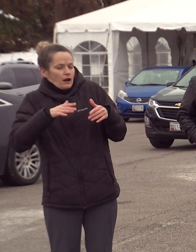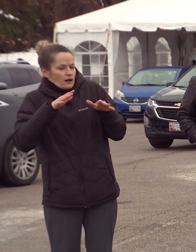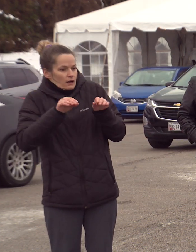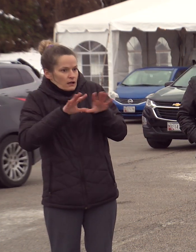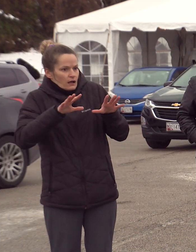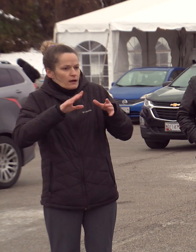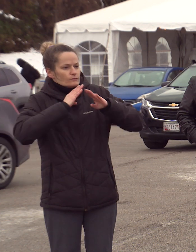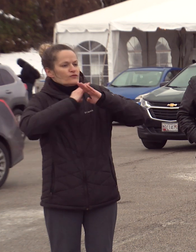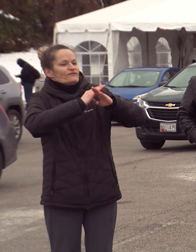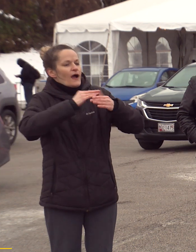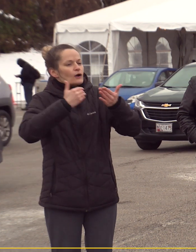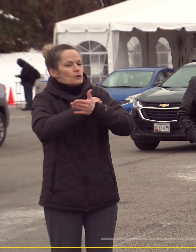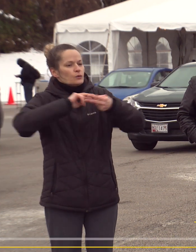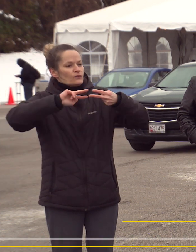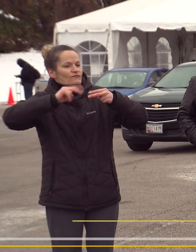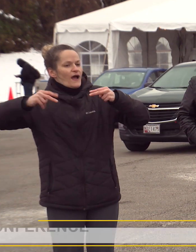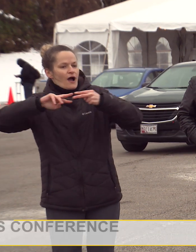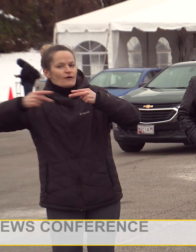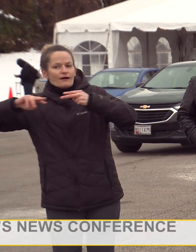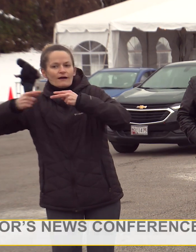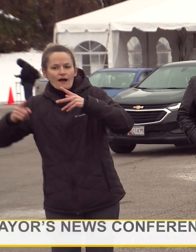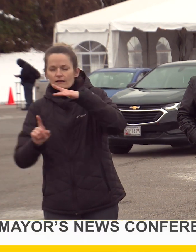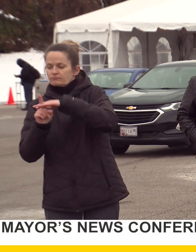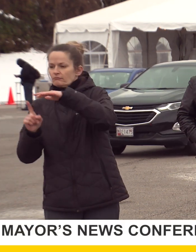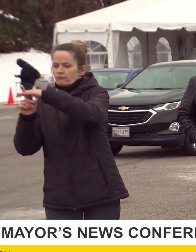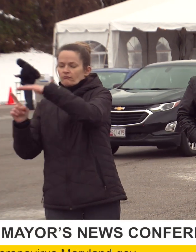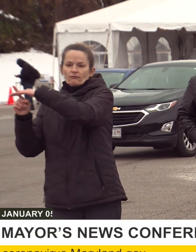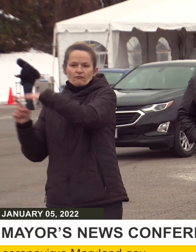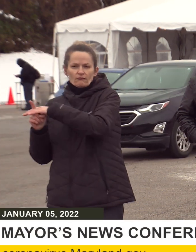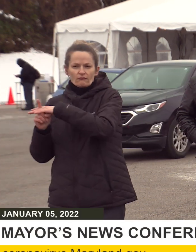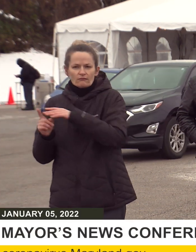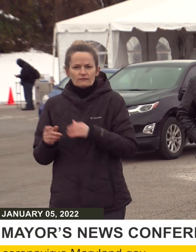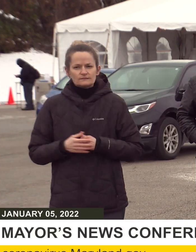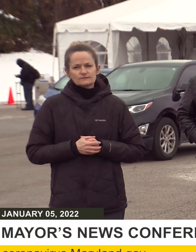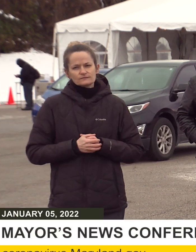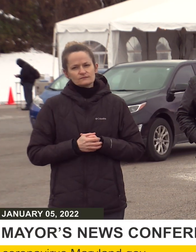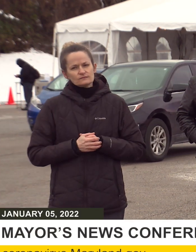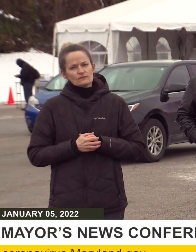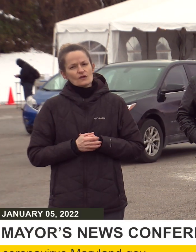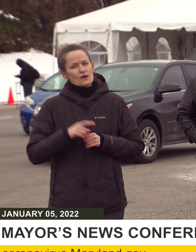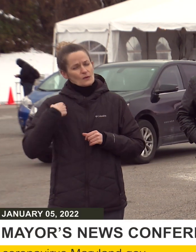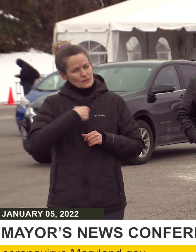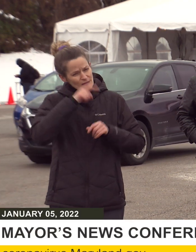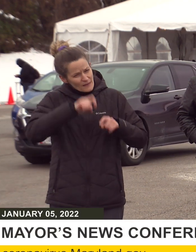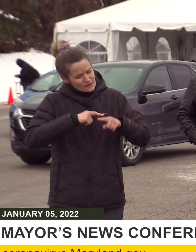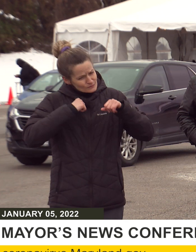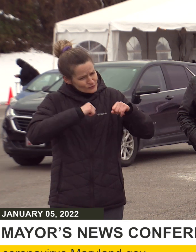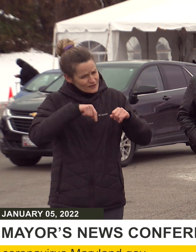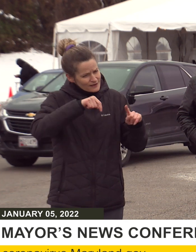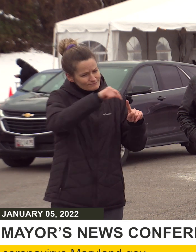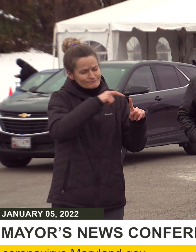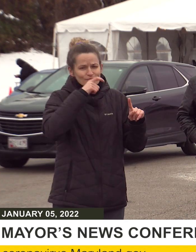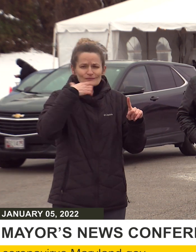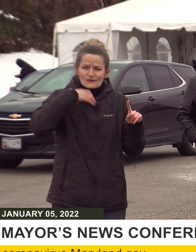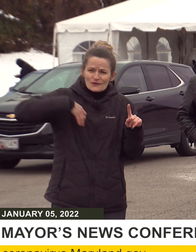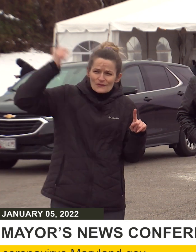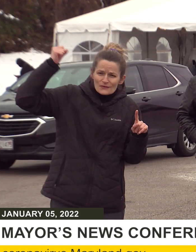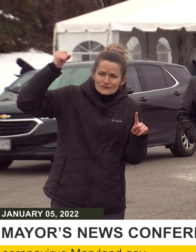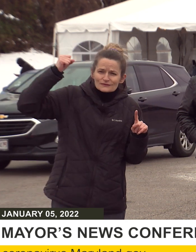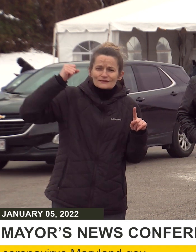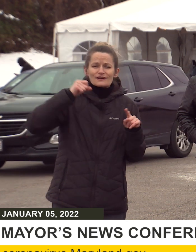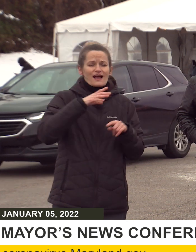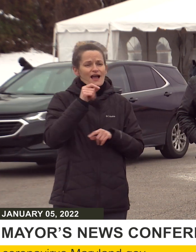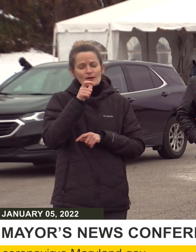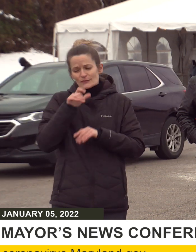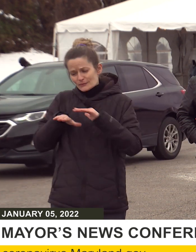best defense to protect those age groups not yet eligible for vaccines, specifically our children under the age of 5. If you